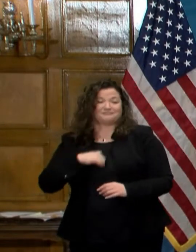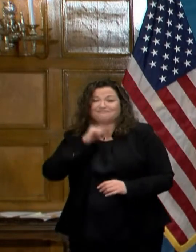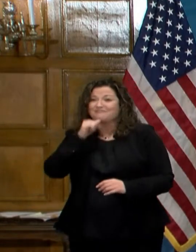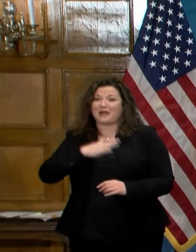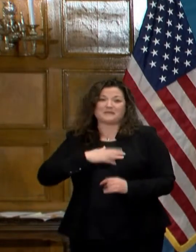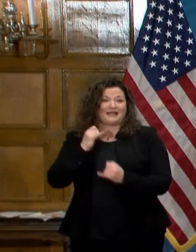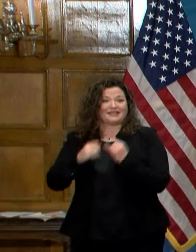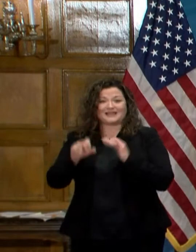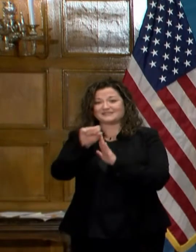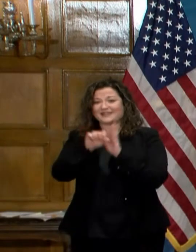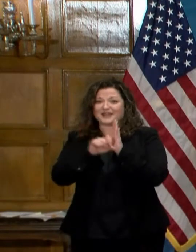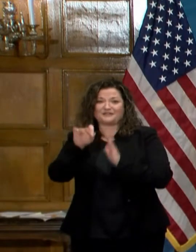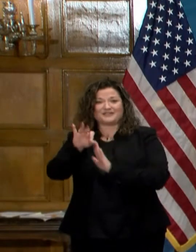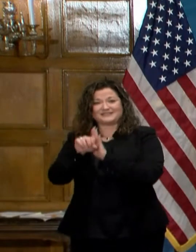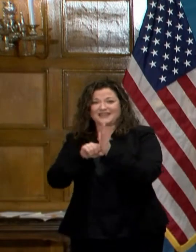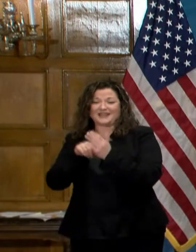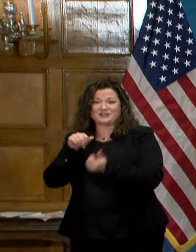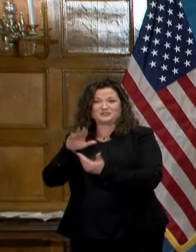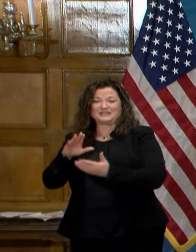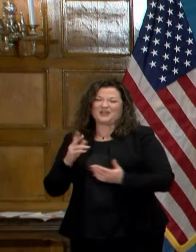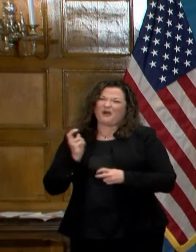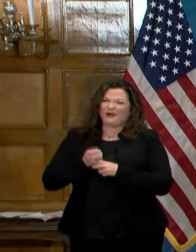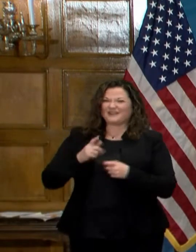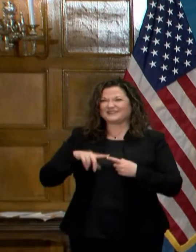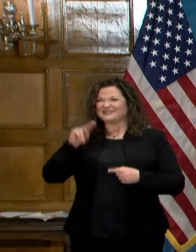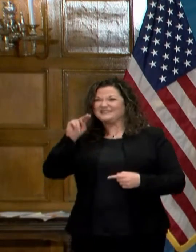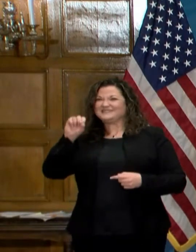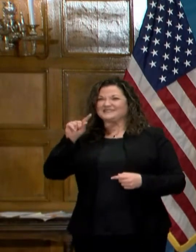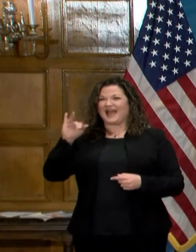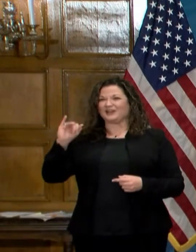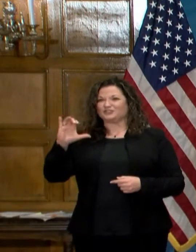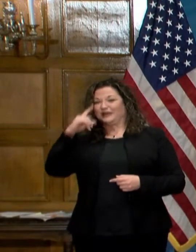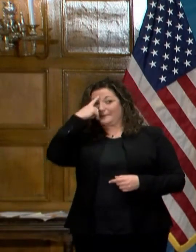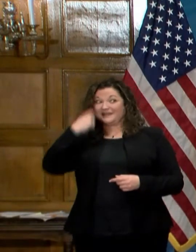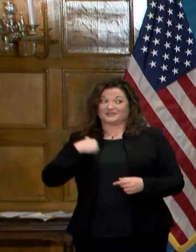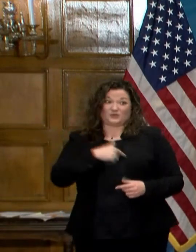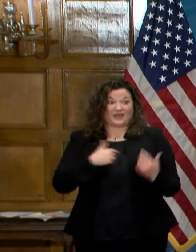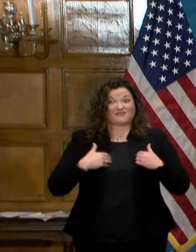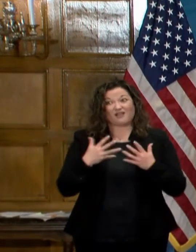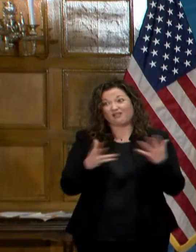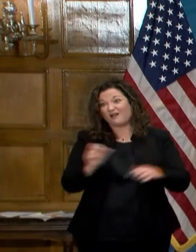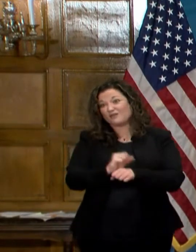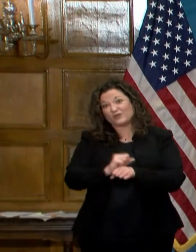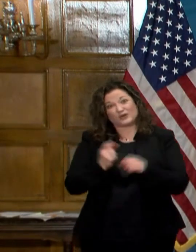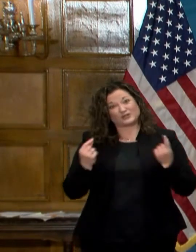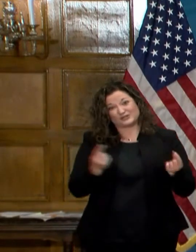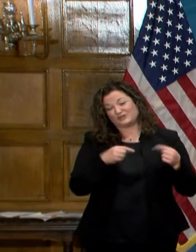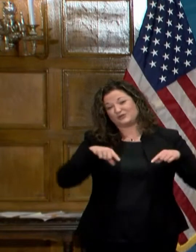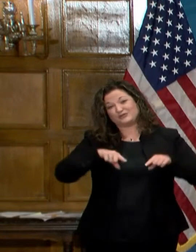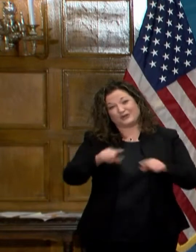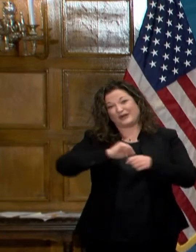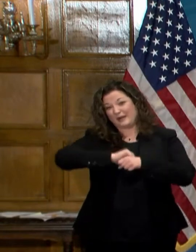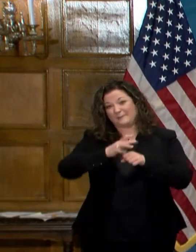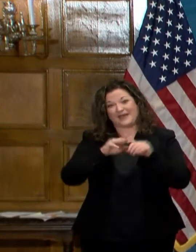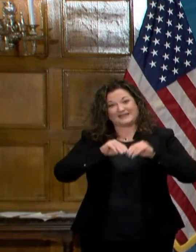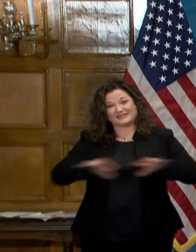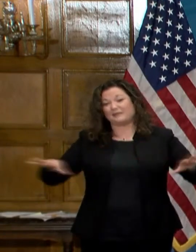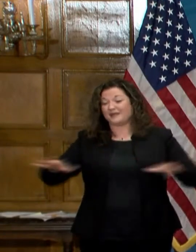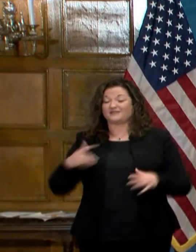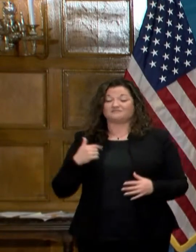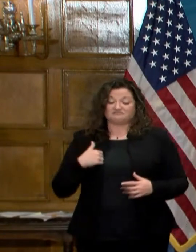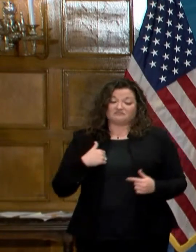address. And so it's sort of hard to be nostalgic whenever you got a lot of work to do, particularly during a pandemic. So I switched from the State of the